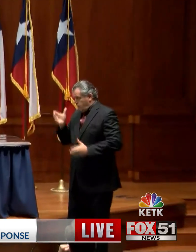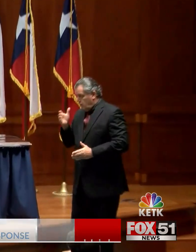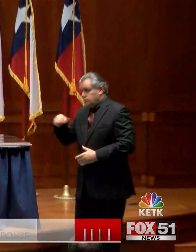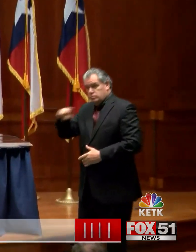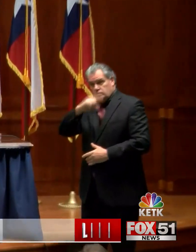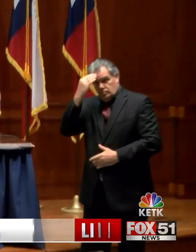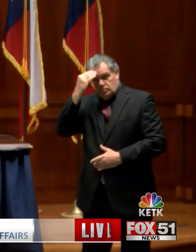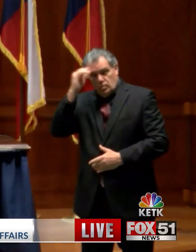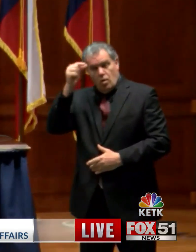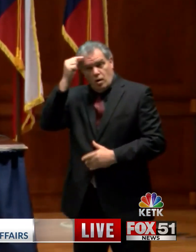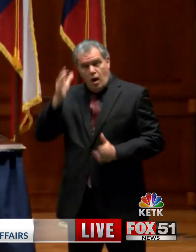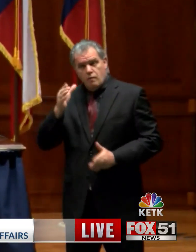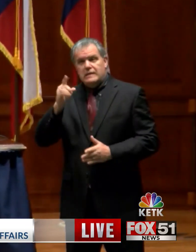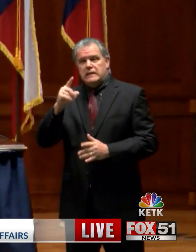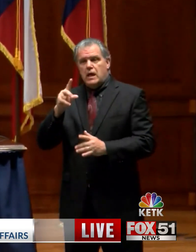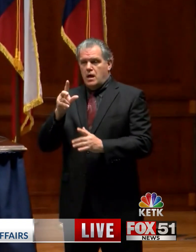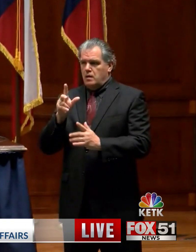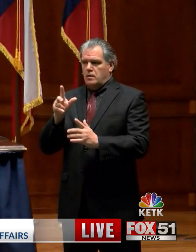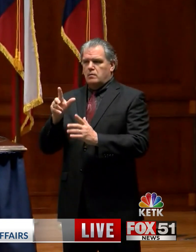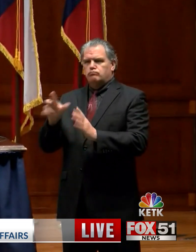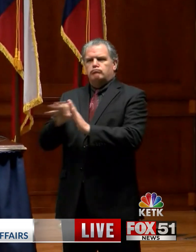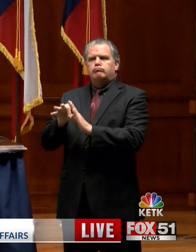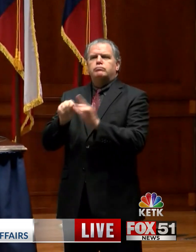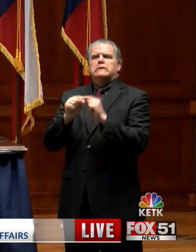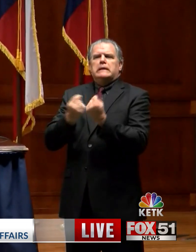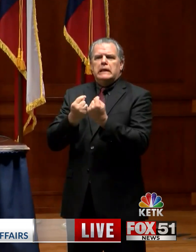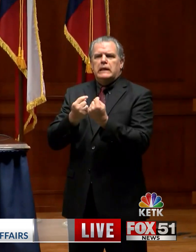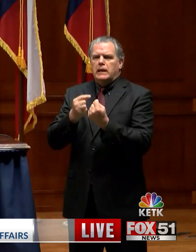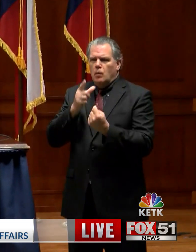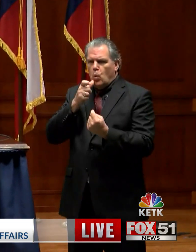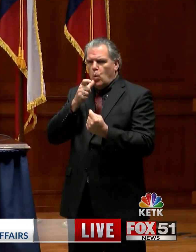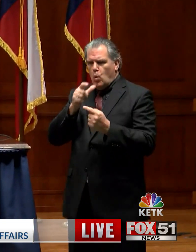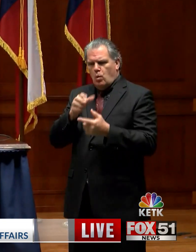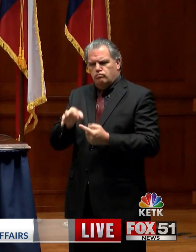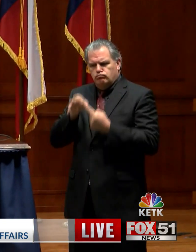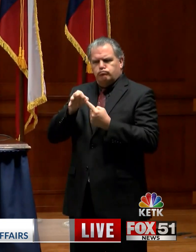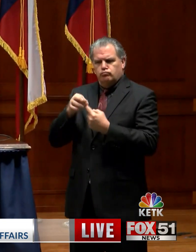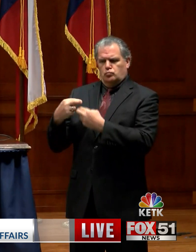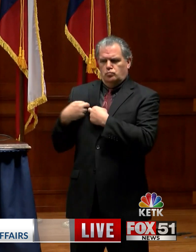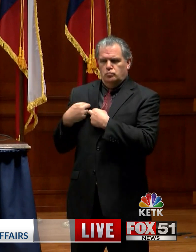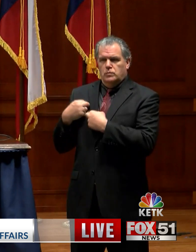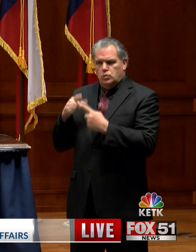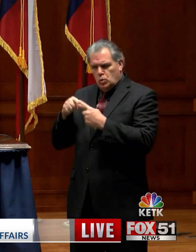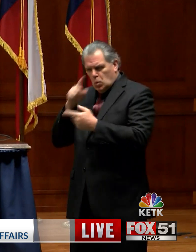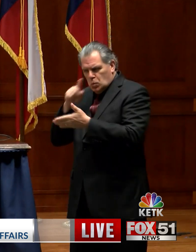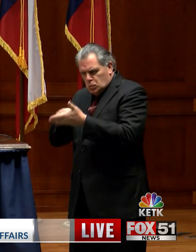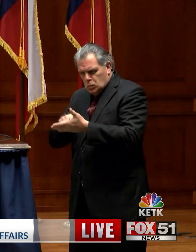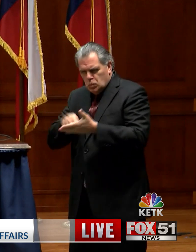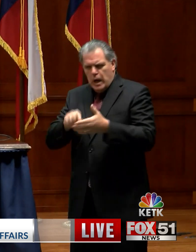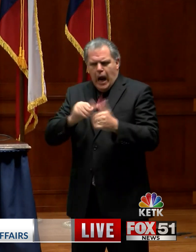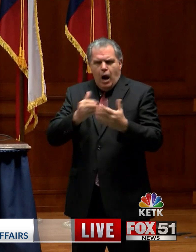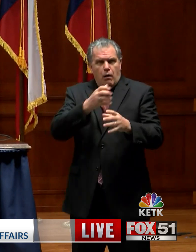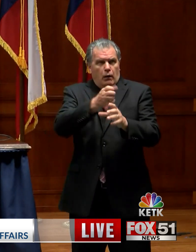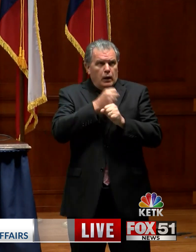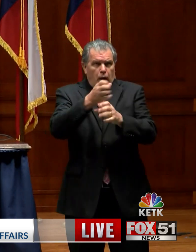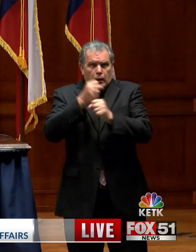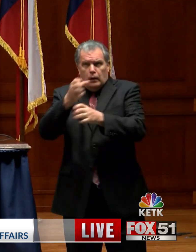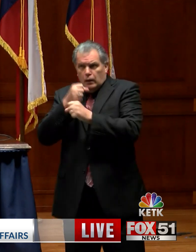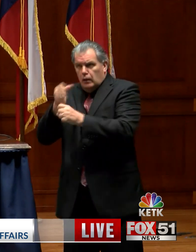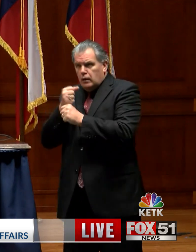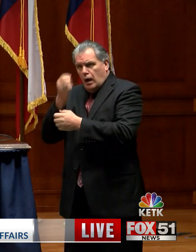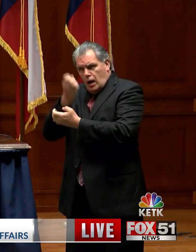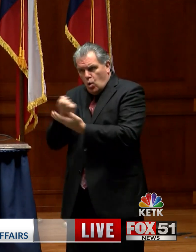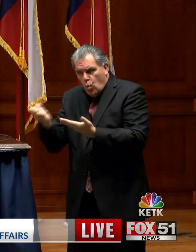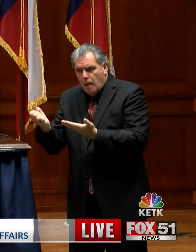y'all know, the Governor appointed a strike force to specifically look at this area of the supply chain and the various pieces of